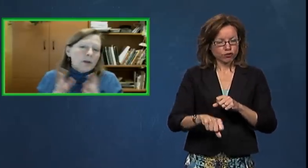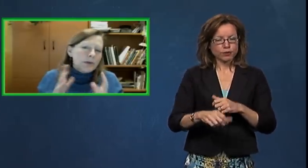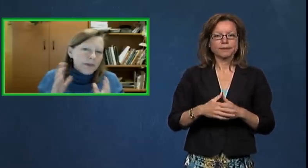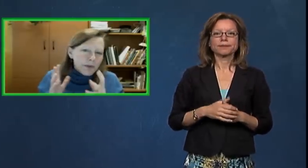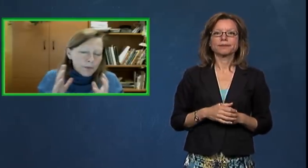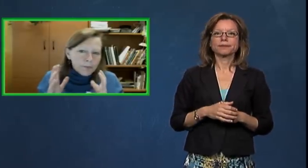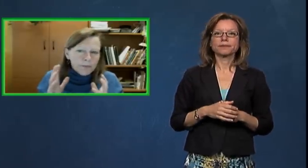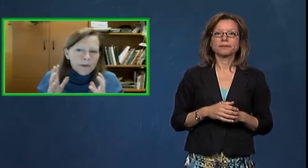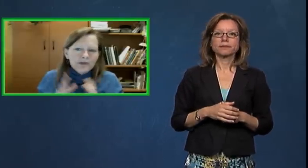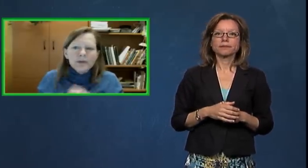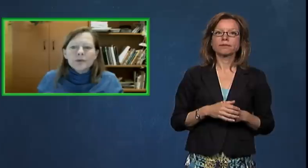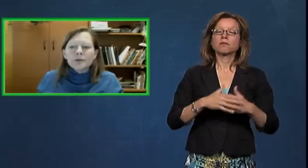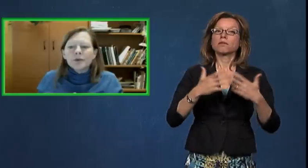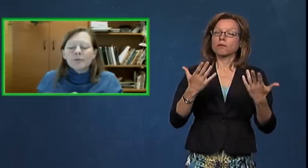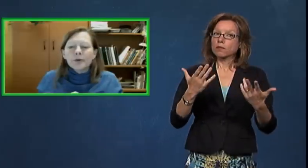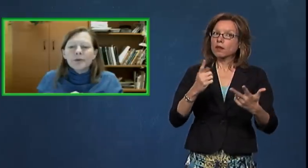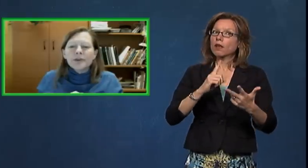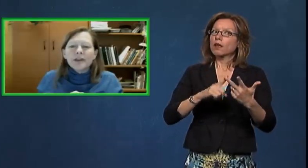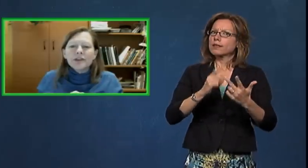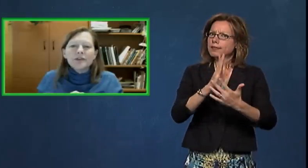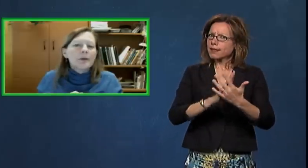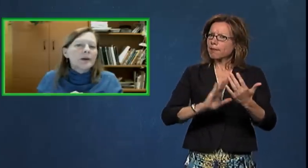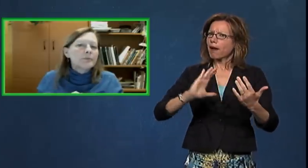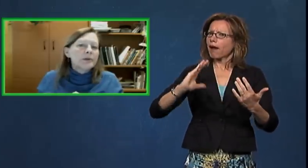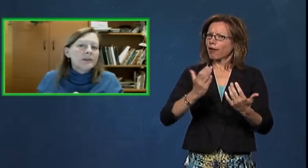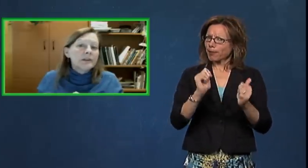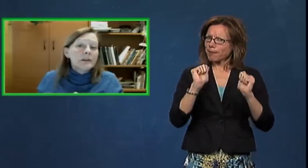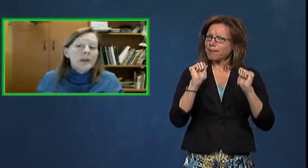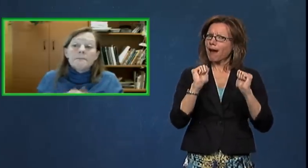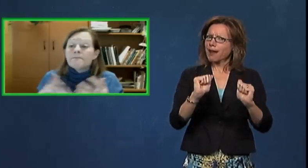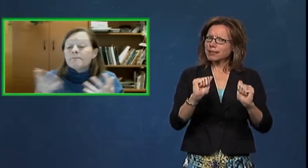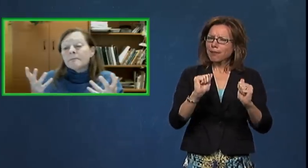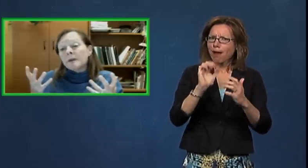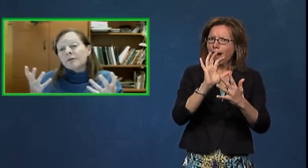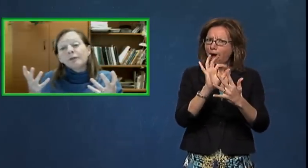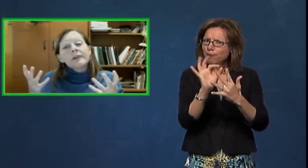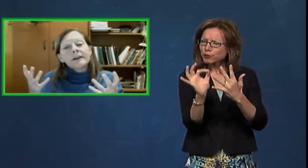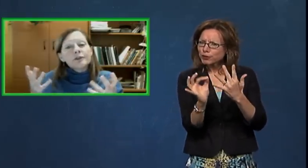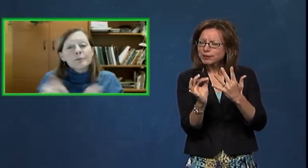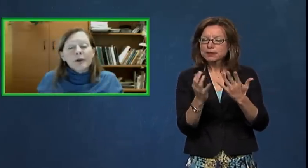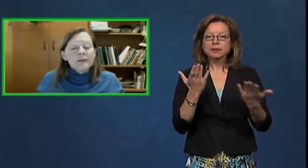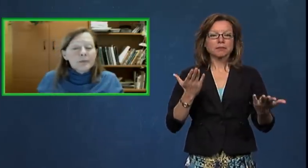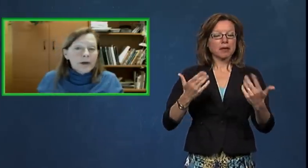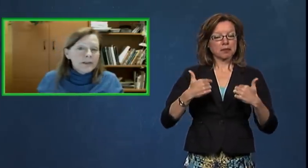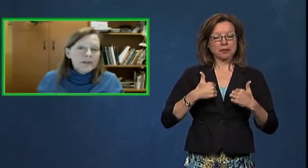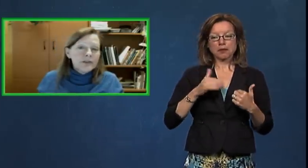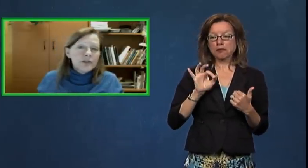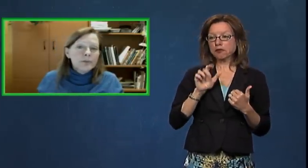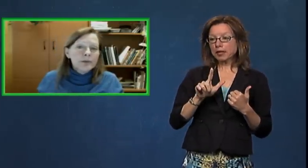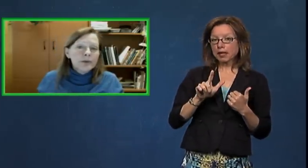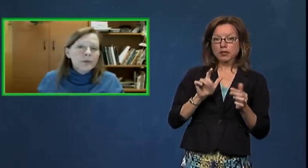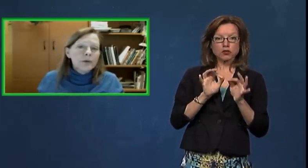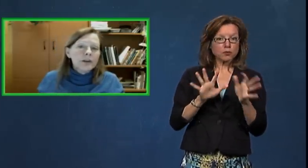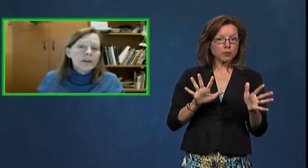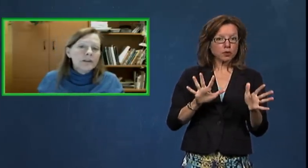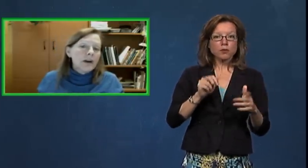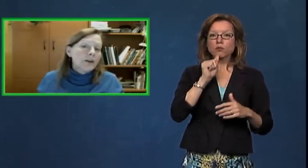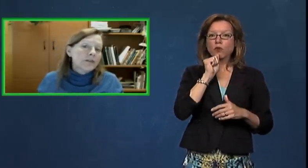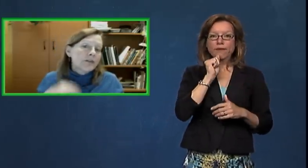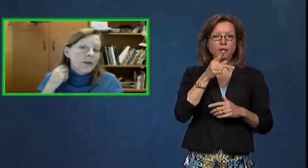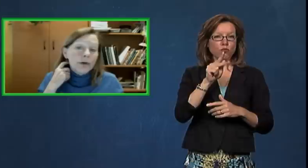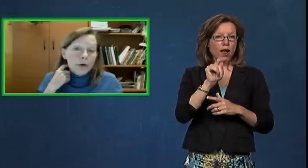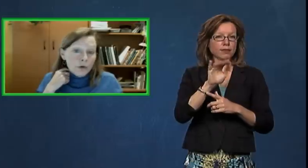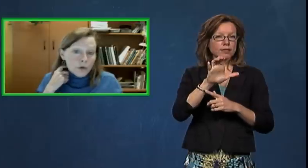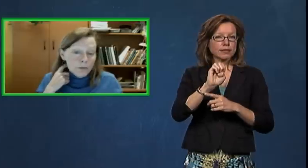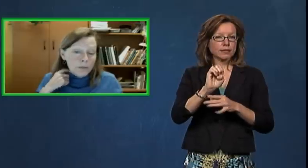A couple other unusual permutations might be a freelance or private practice interpreter working out